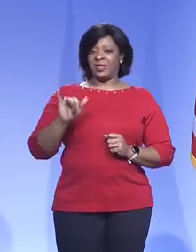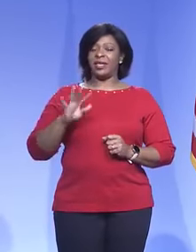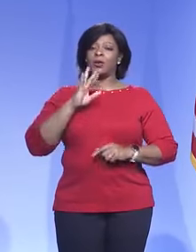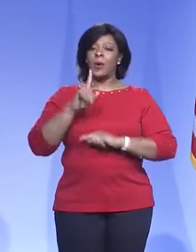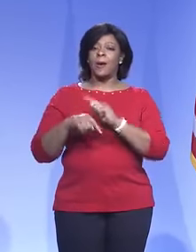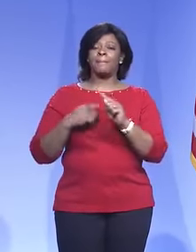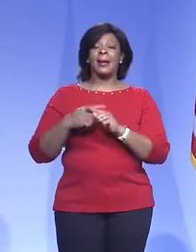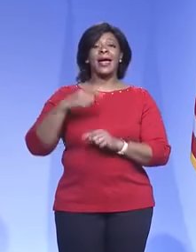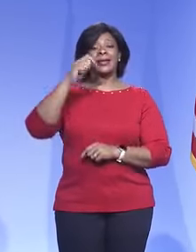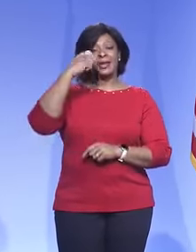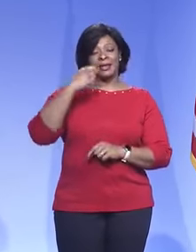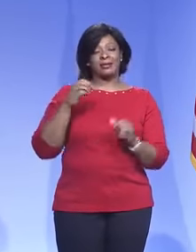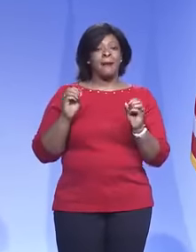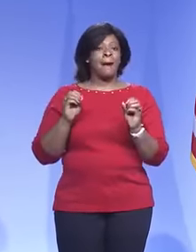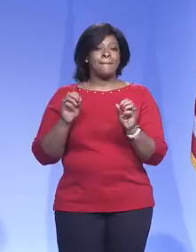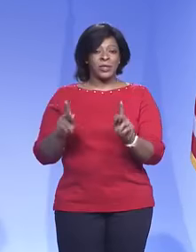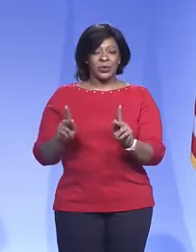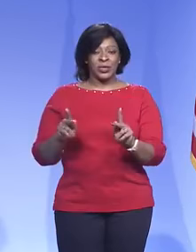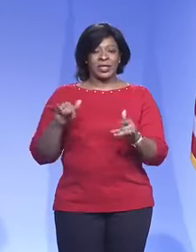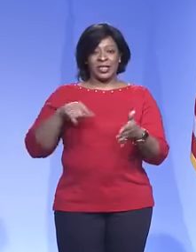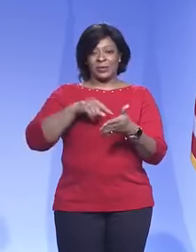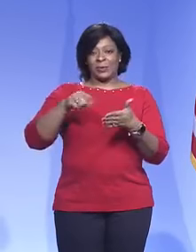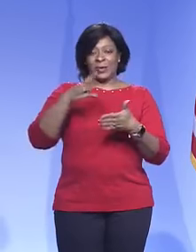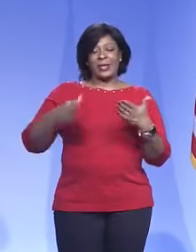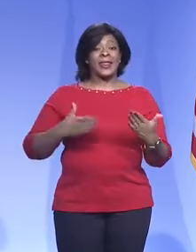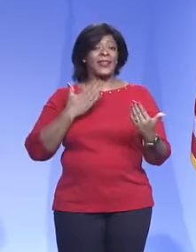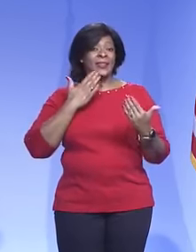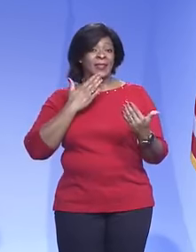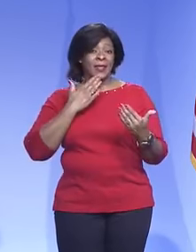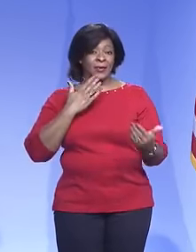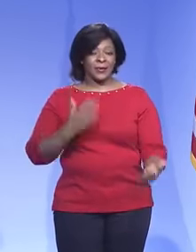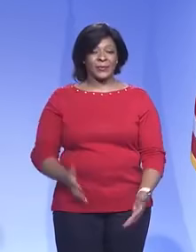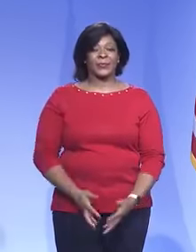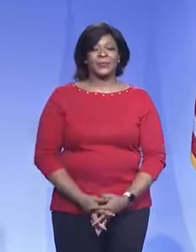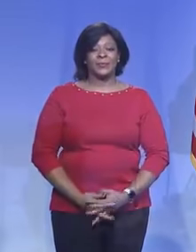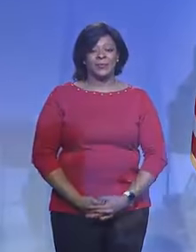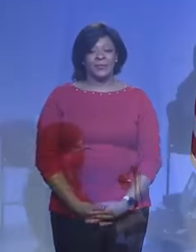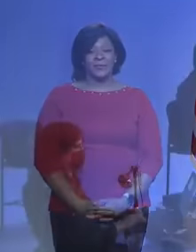about testing opportunities this weekend. Thank you.